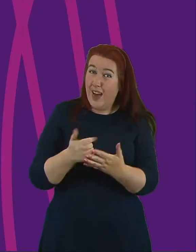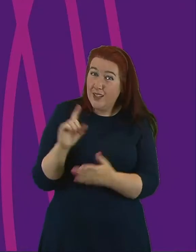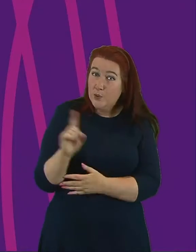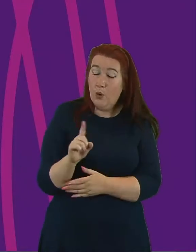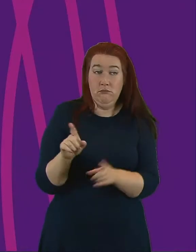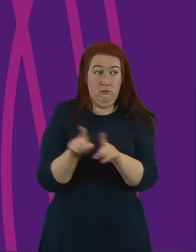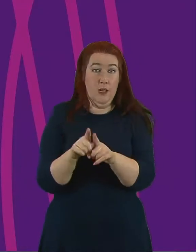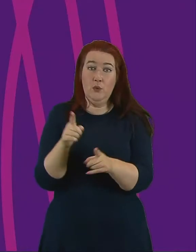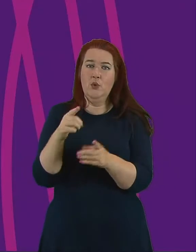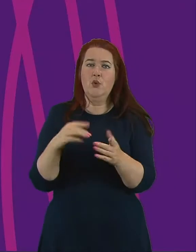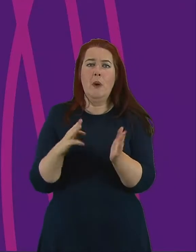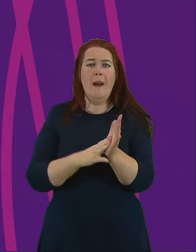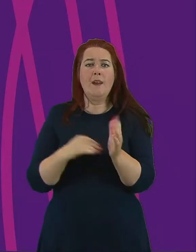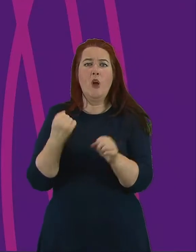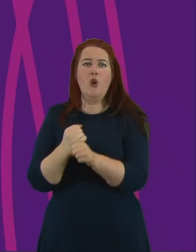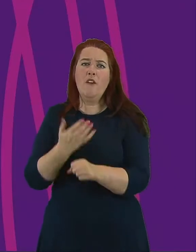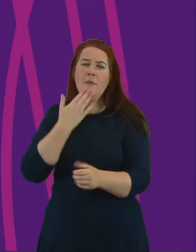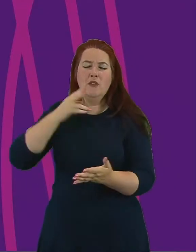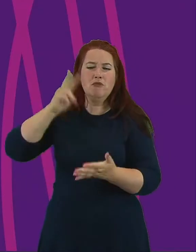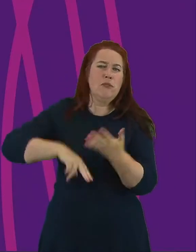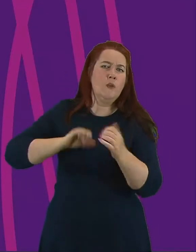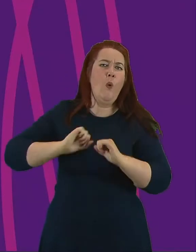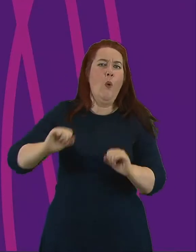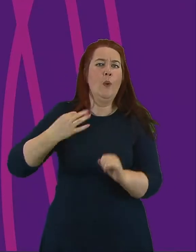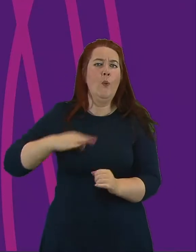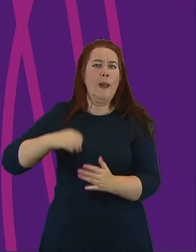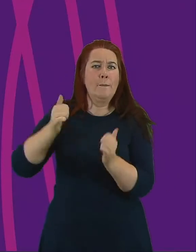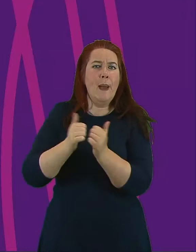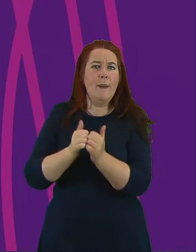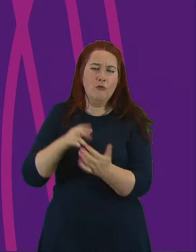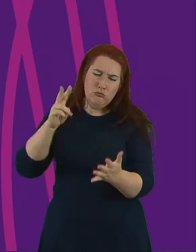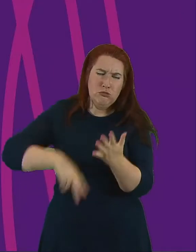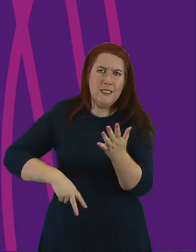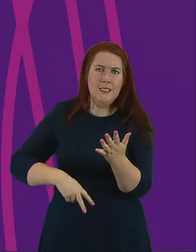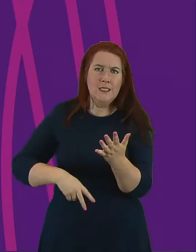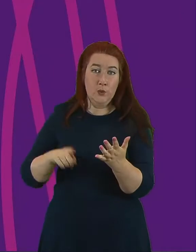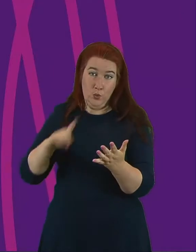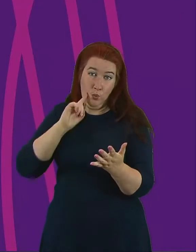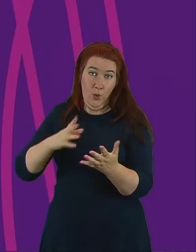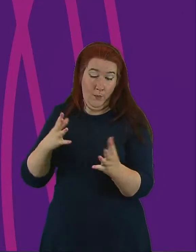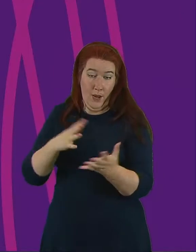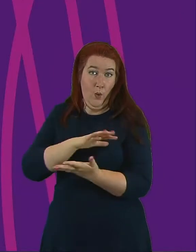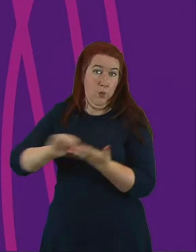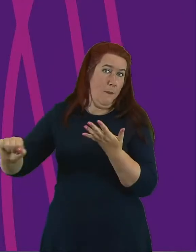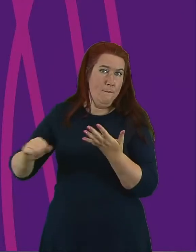and to Michael Gove is read your own white paper, because that's what you're going to be taking away.